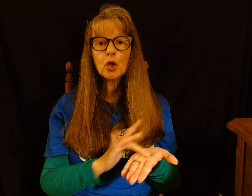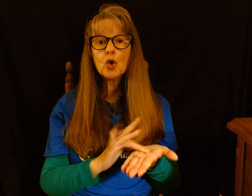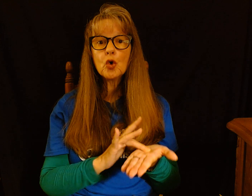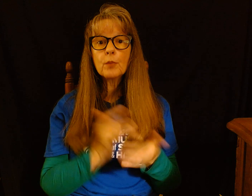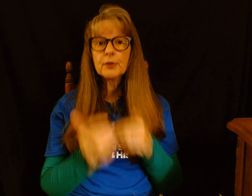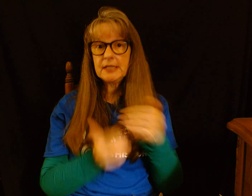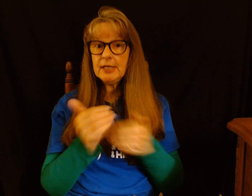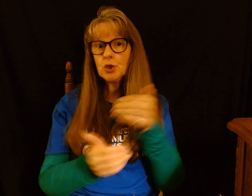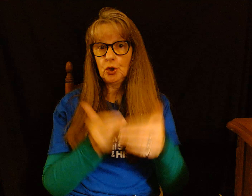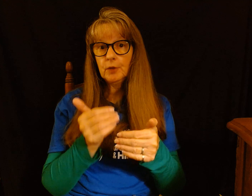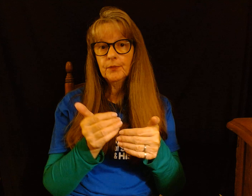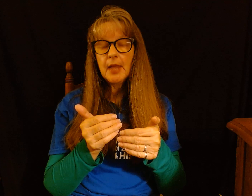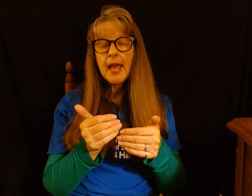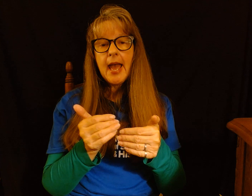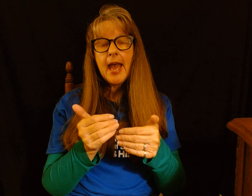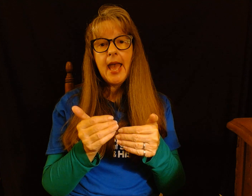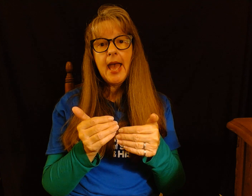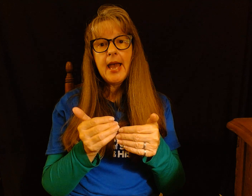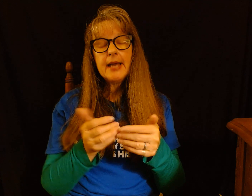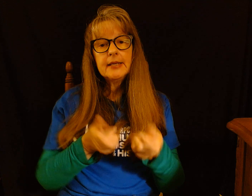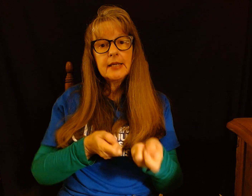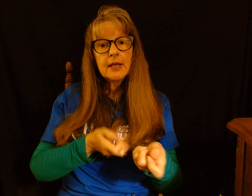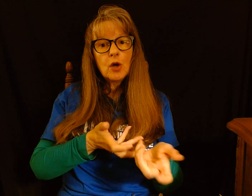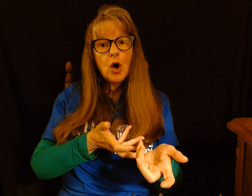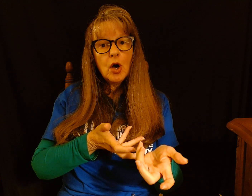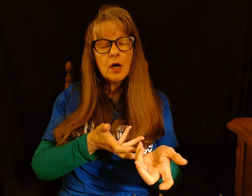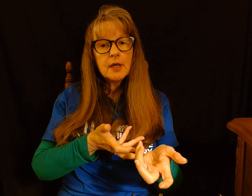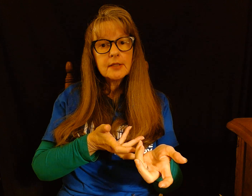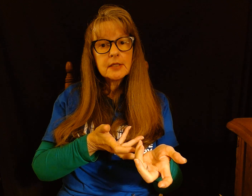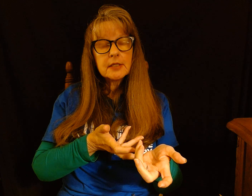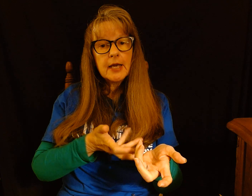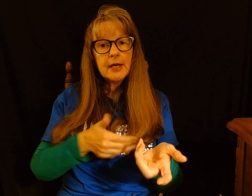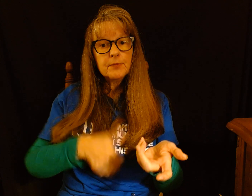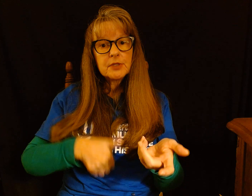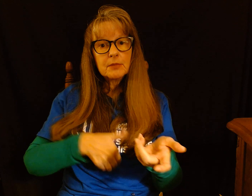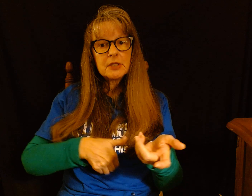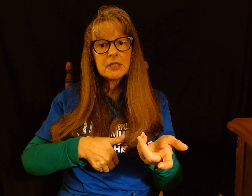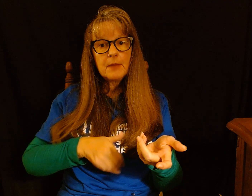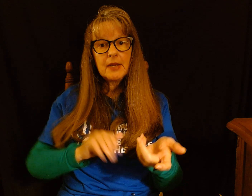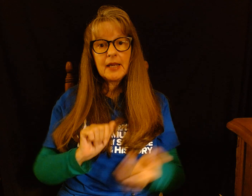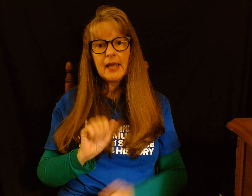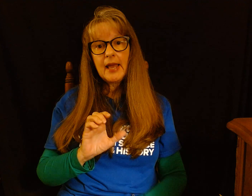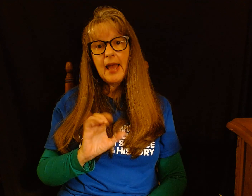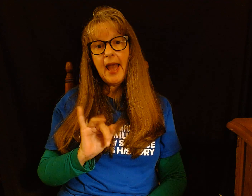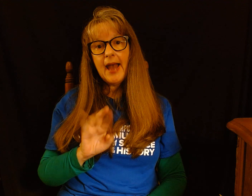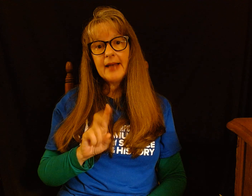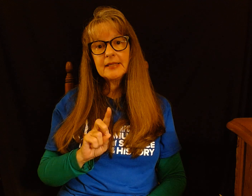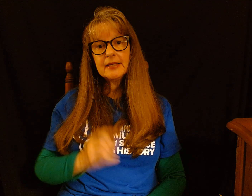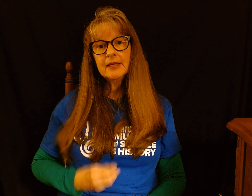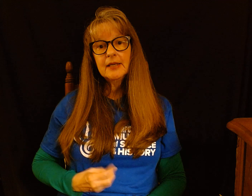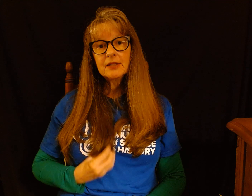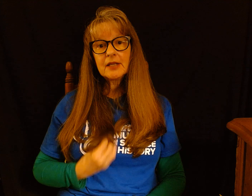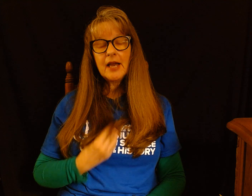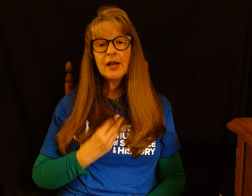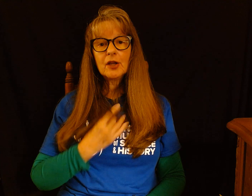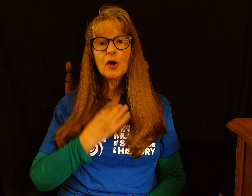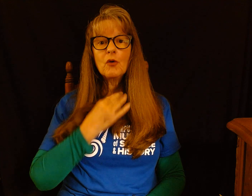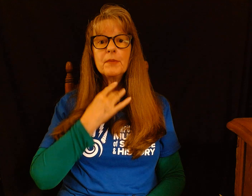a medical procedure, and it caused some stomach acid to kind of go up into